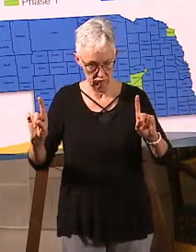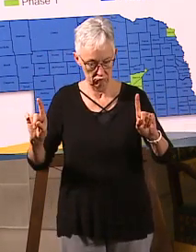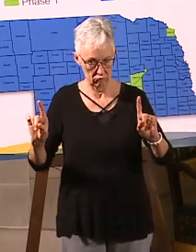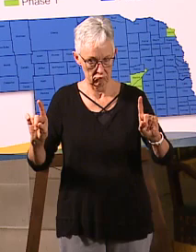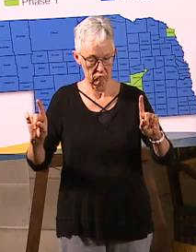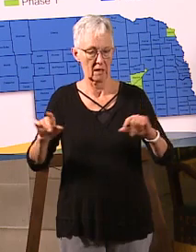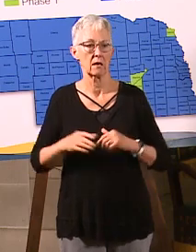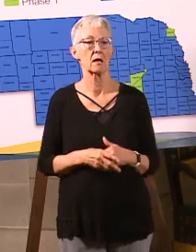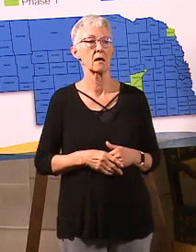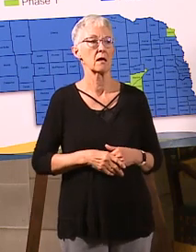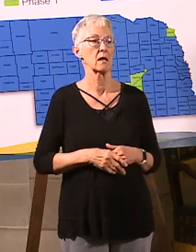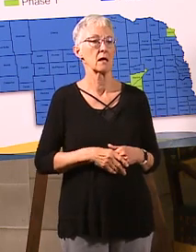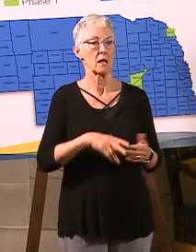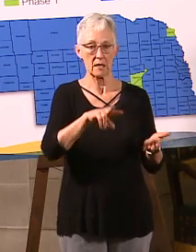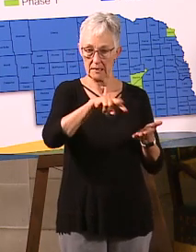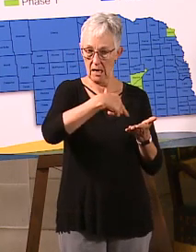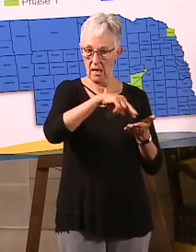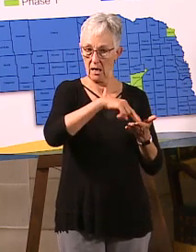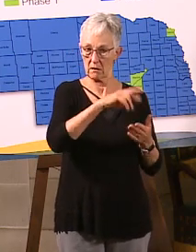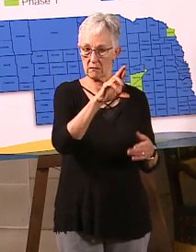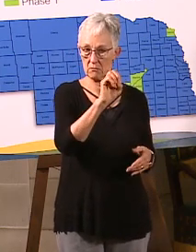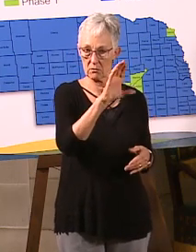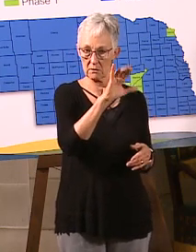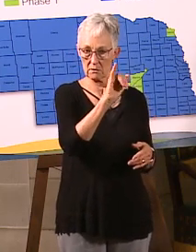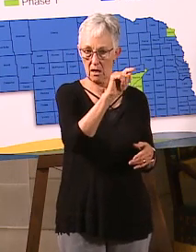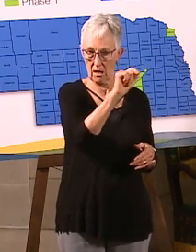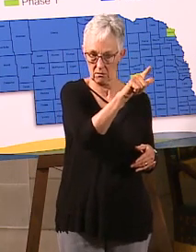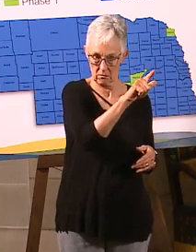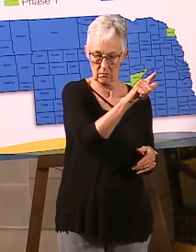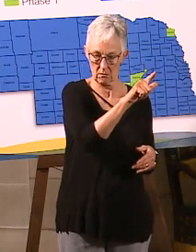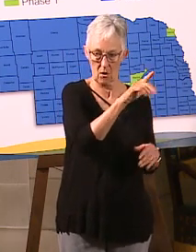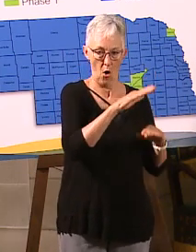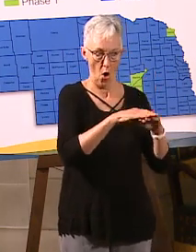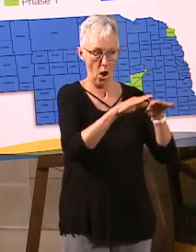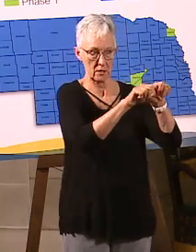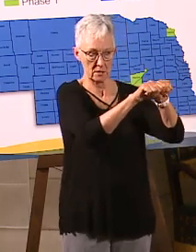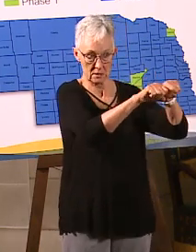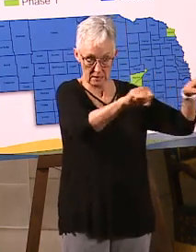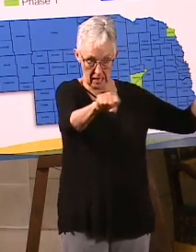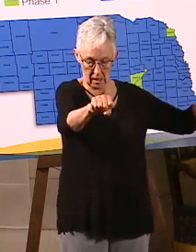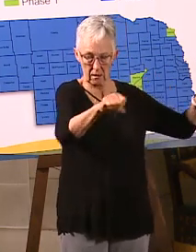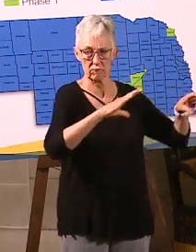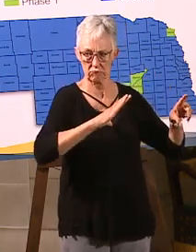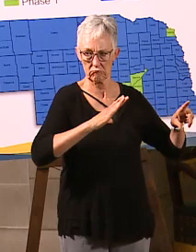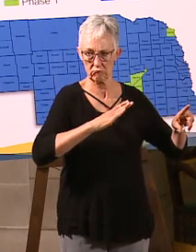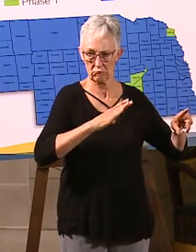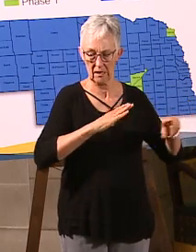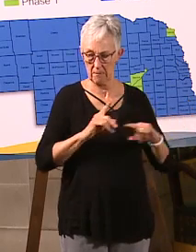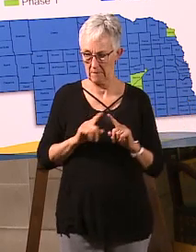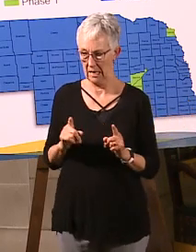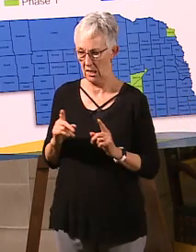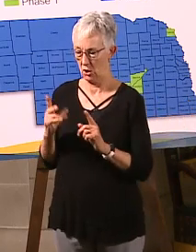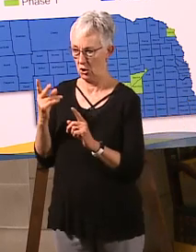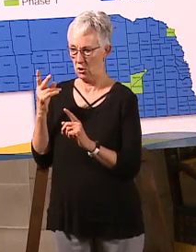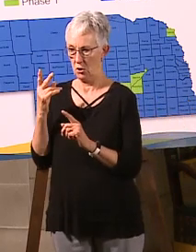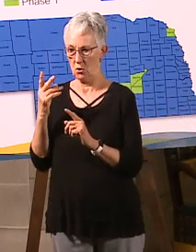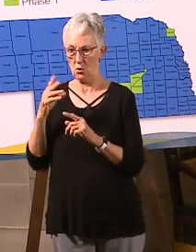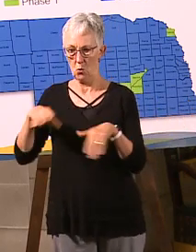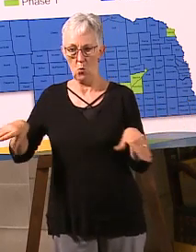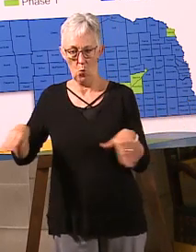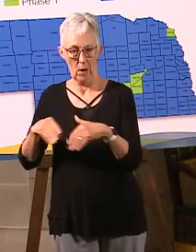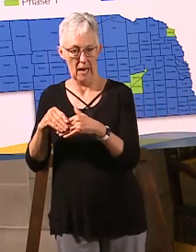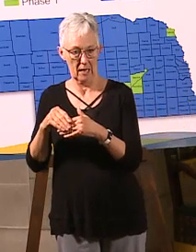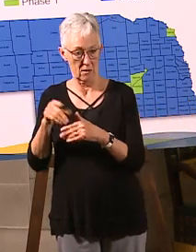Dancing, we do allow dance recitals. So again, if you're doing a dance recital up on stage, that is fine. However, again, you've all been to weddings. You know that